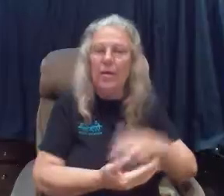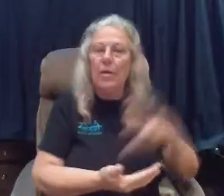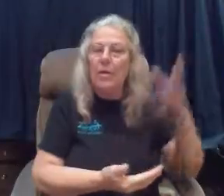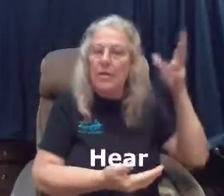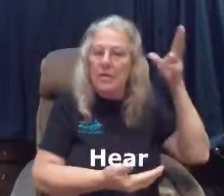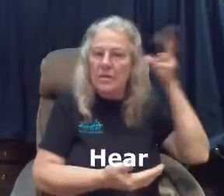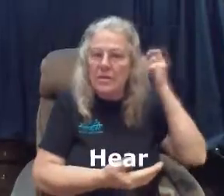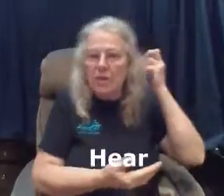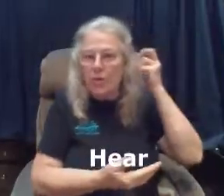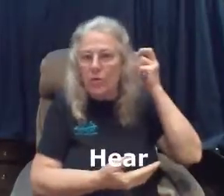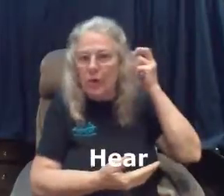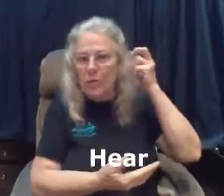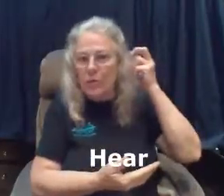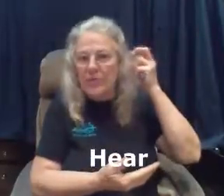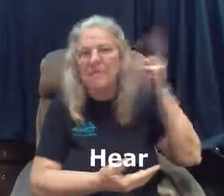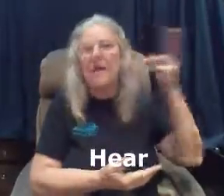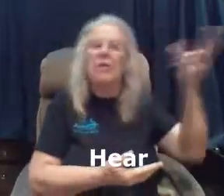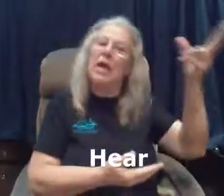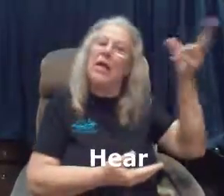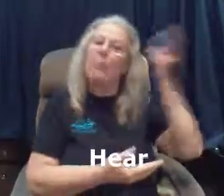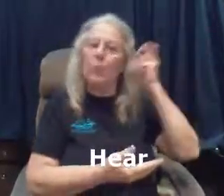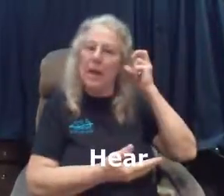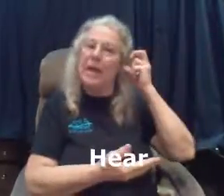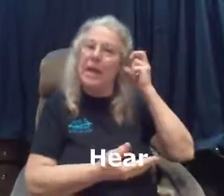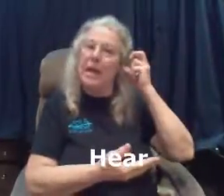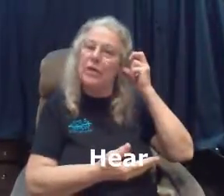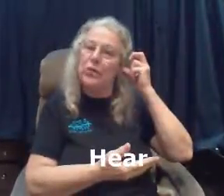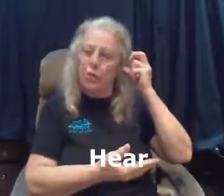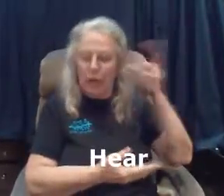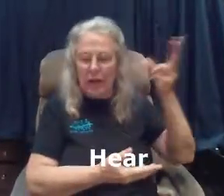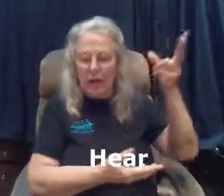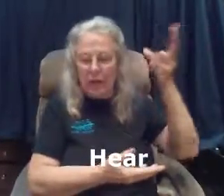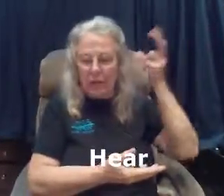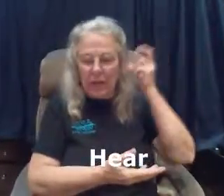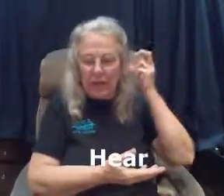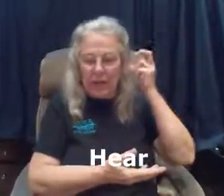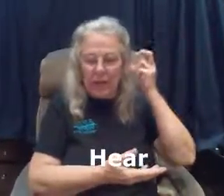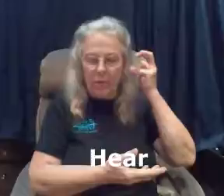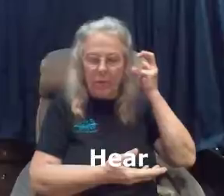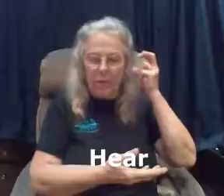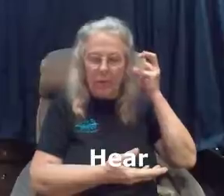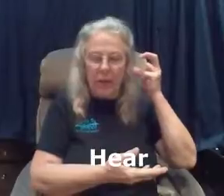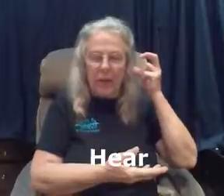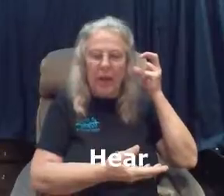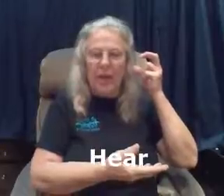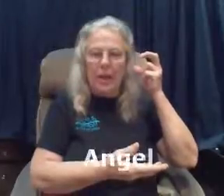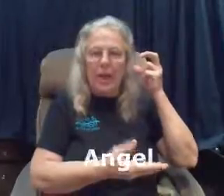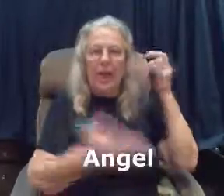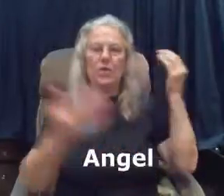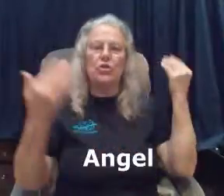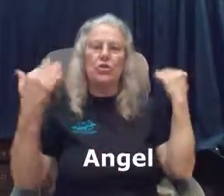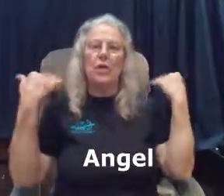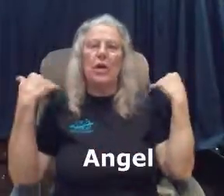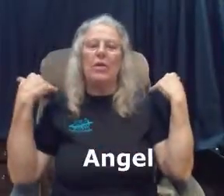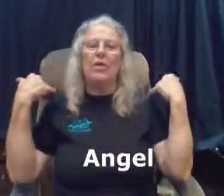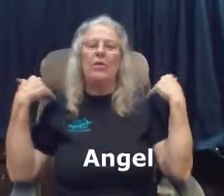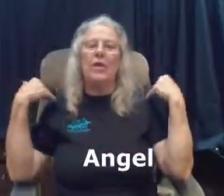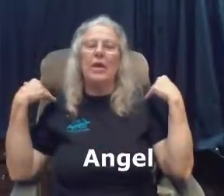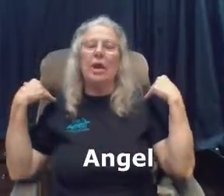Here, it's like you're grasping the sound and bringing it into your ear. Here. Angel, think